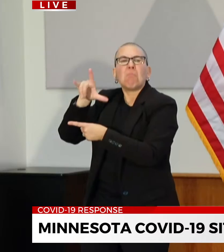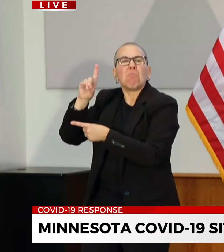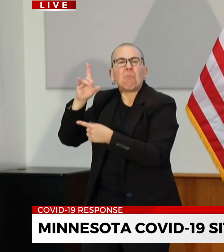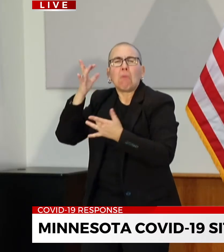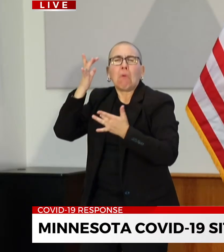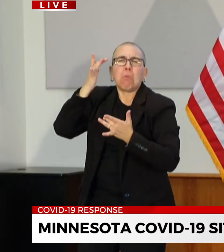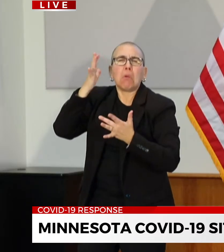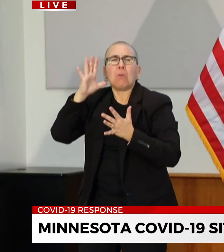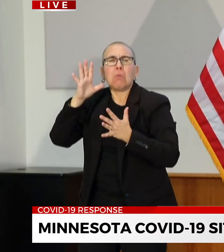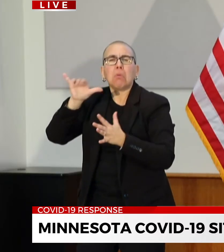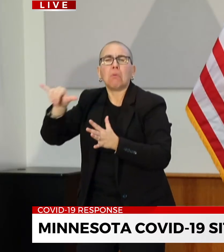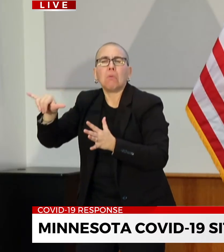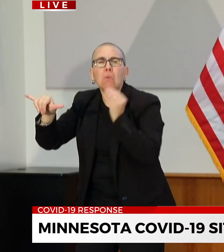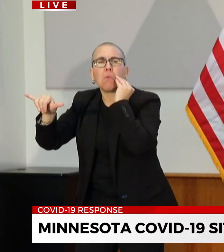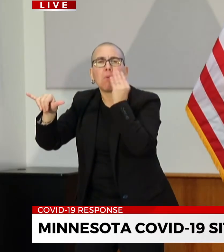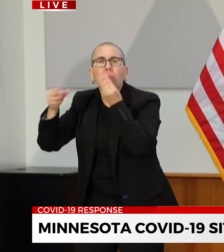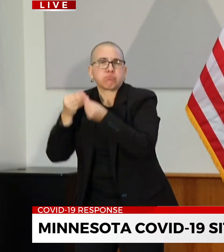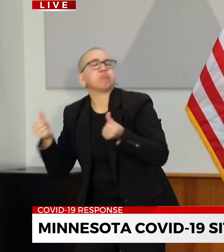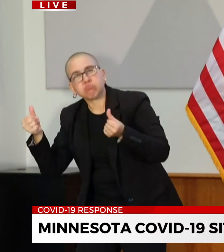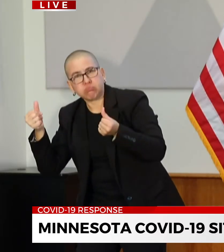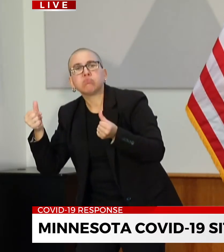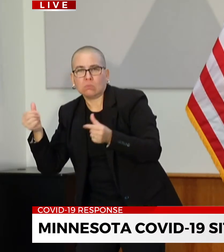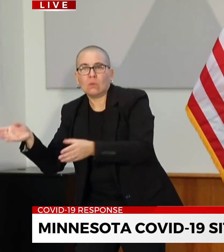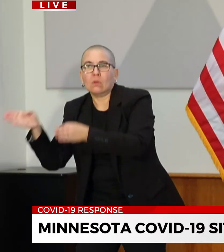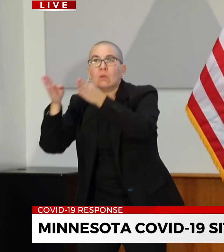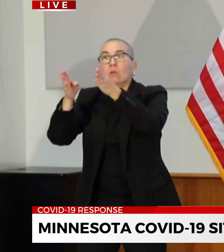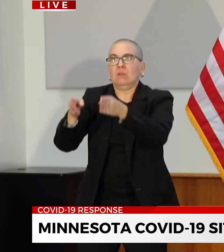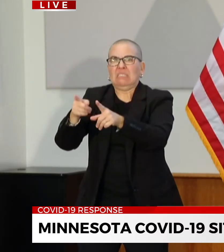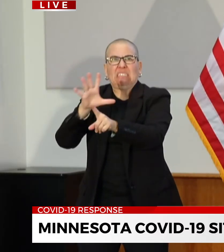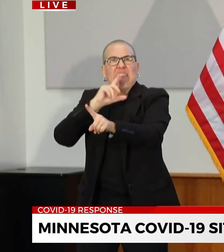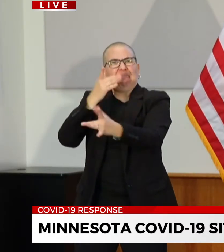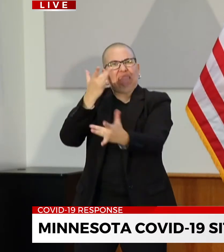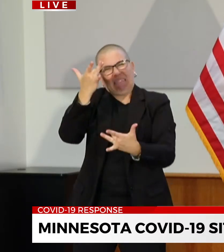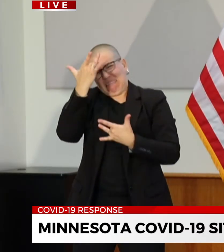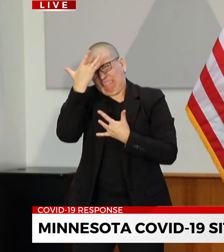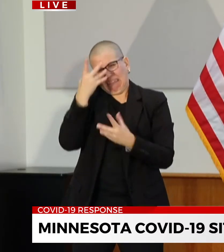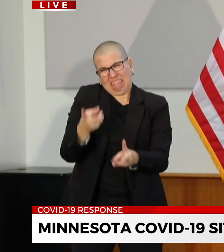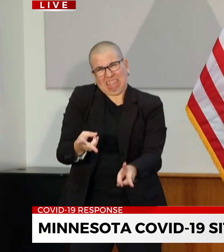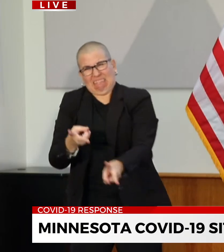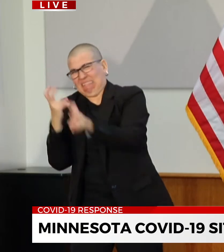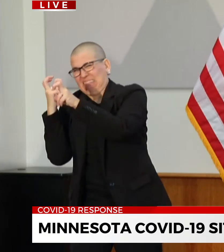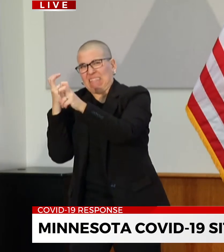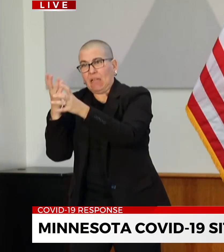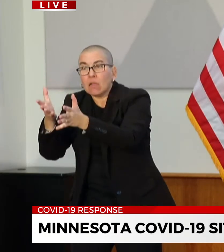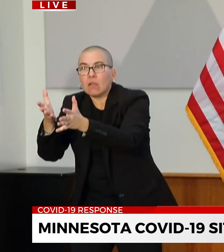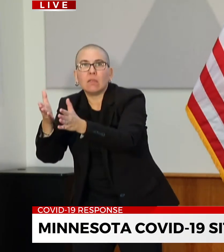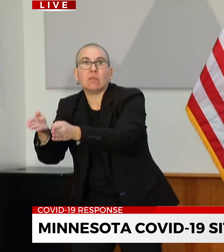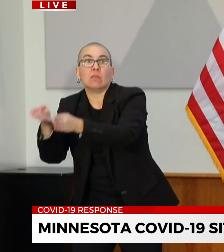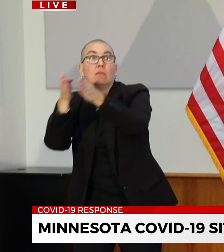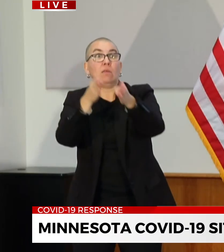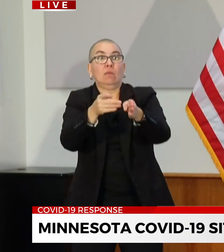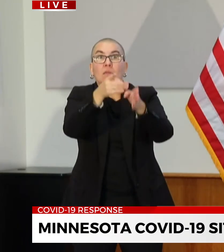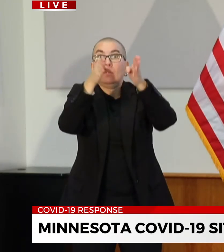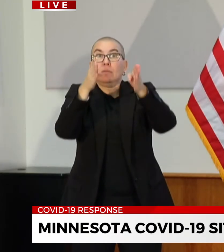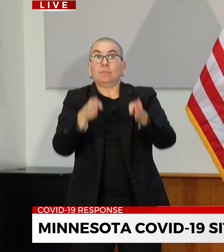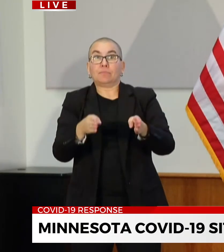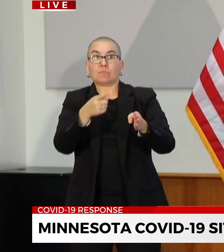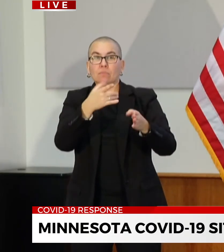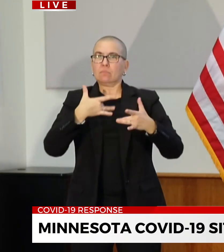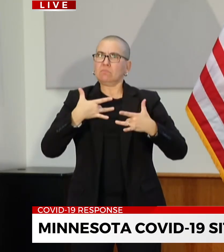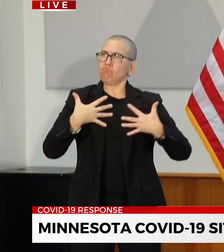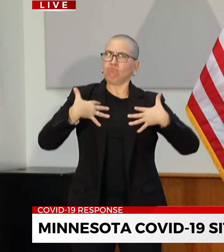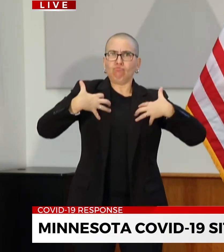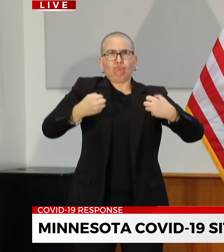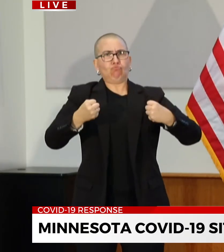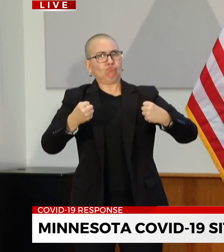need extra care for serious illness, and many having long-term health effects that are only now being appreciated. We know